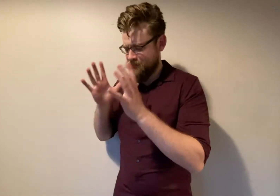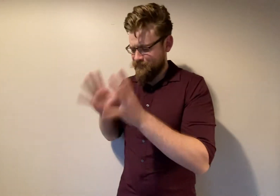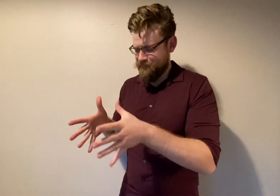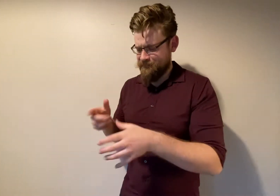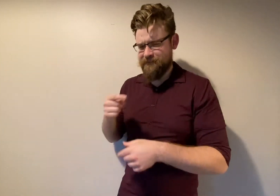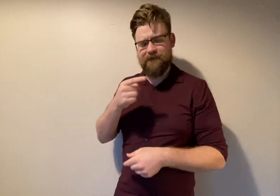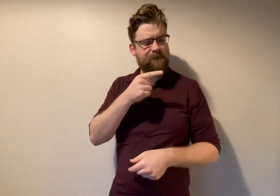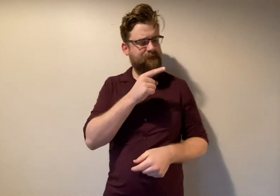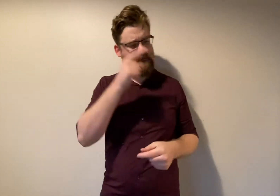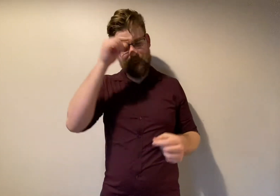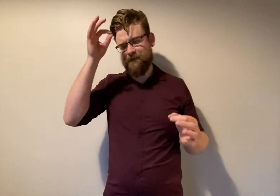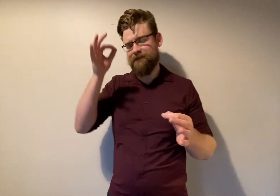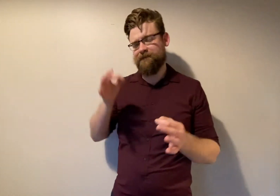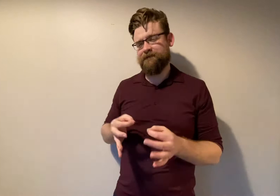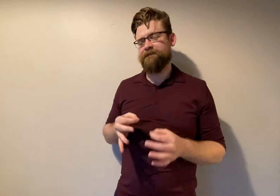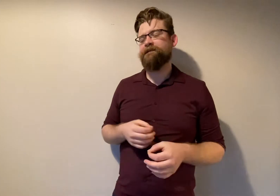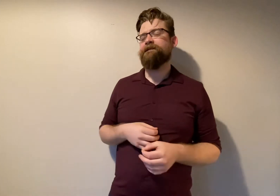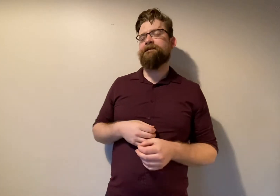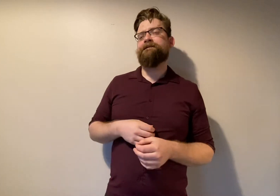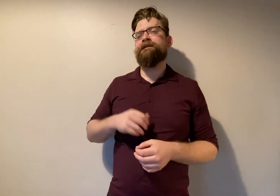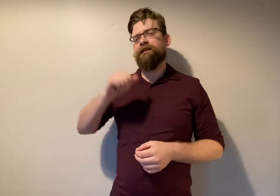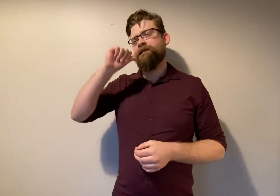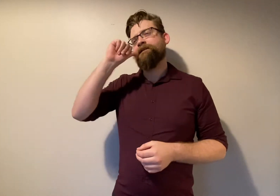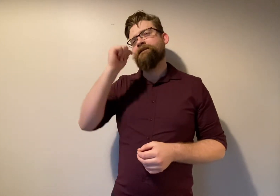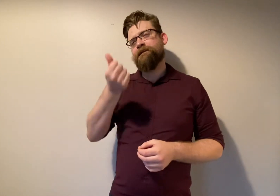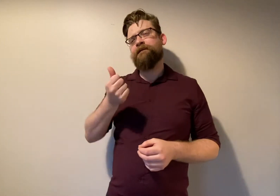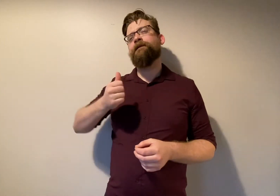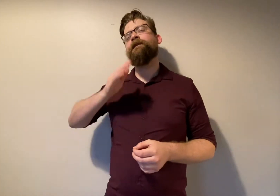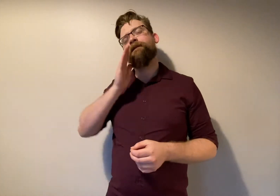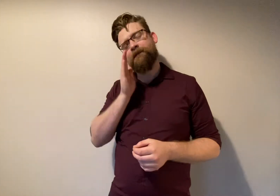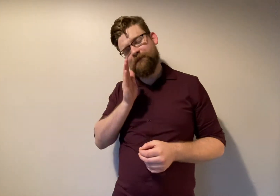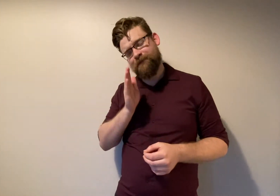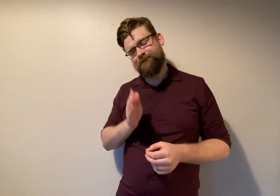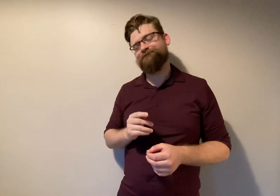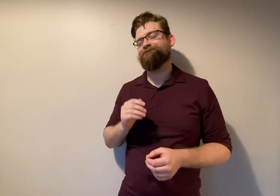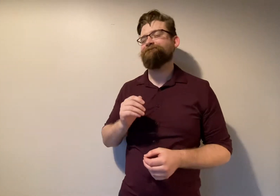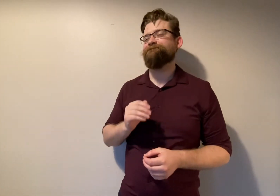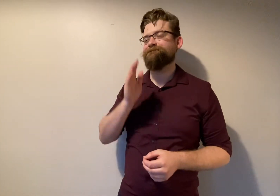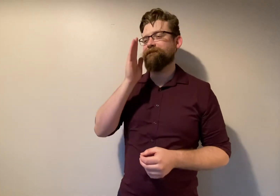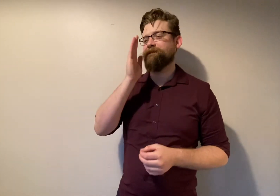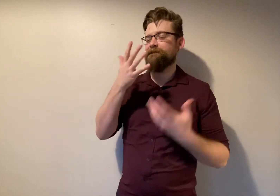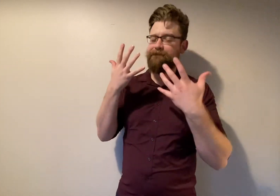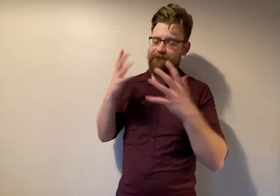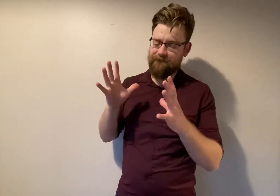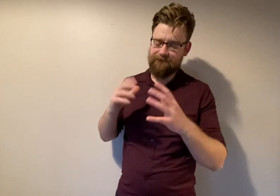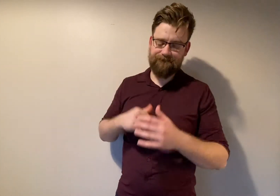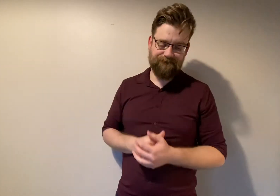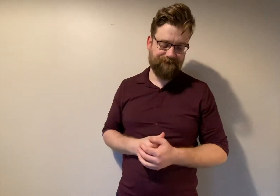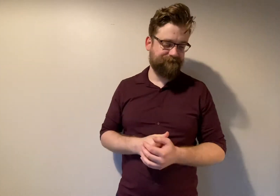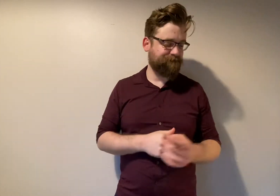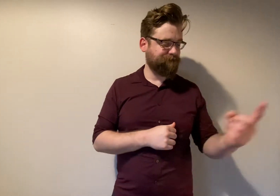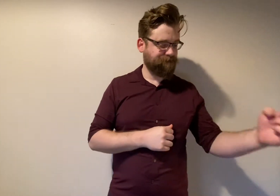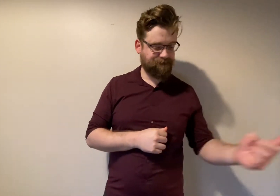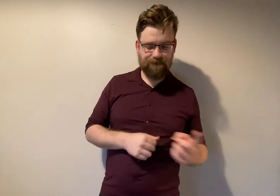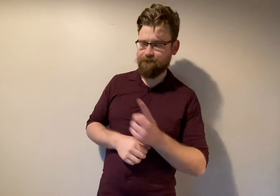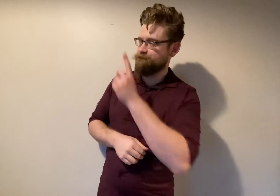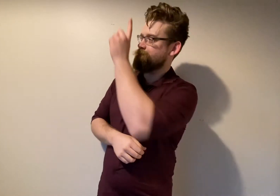heaven, and soon fell asleep. In the morning, after he had said his prayers, he sat himself down to do his